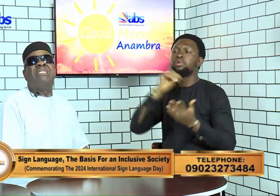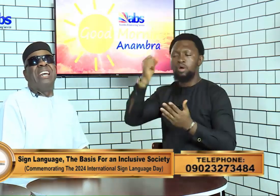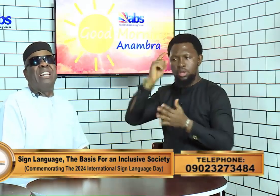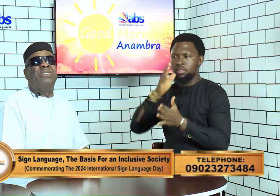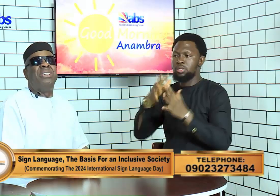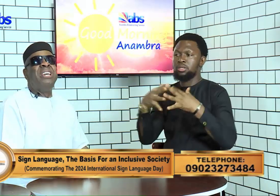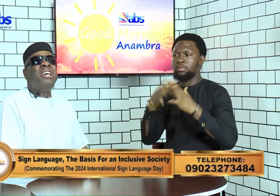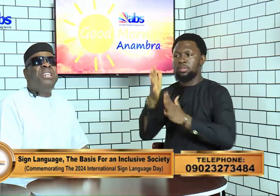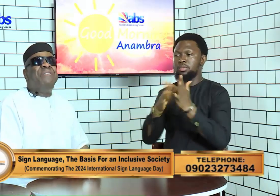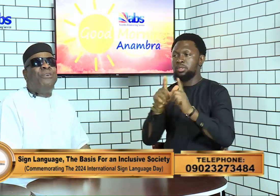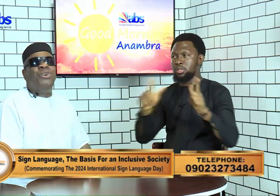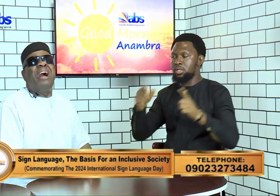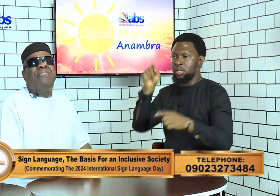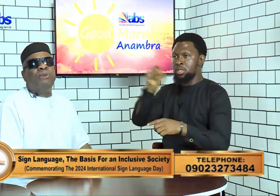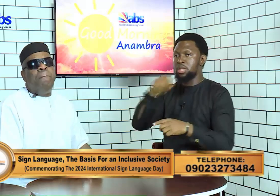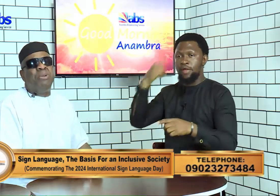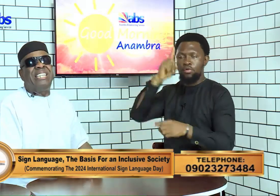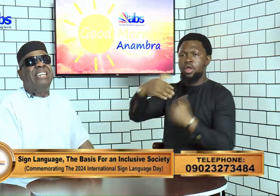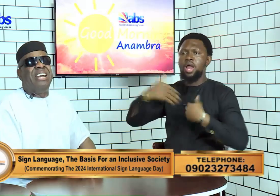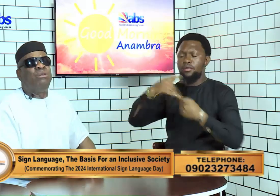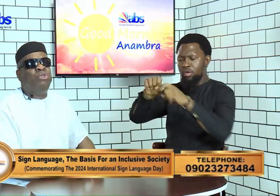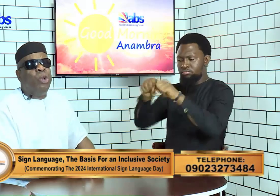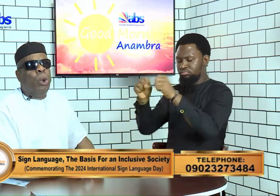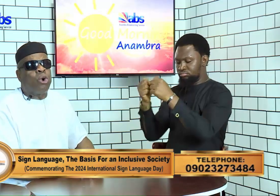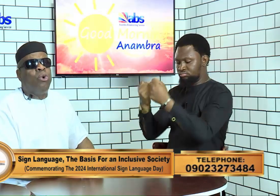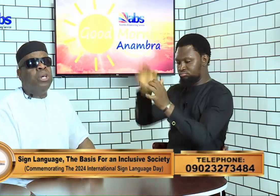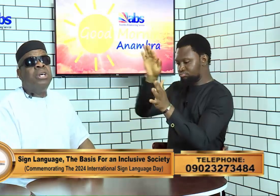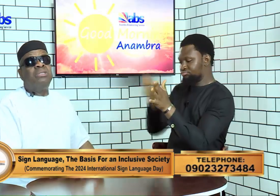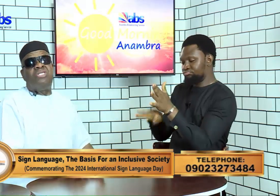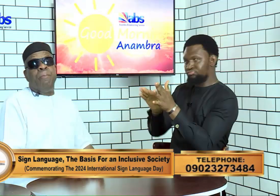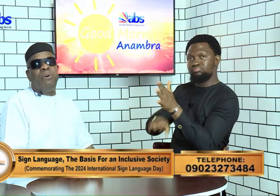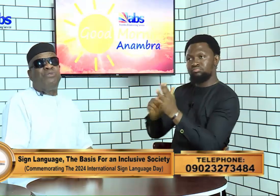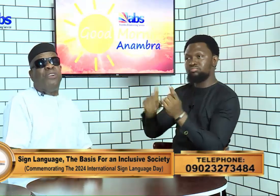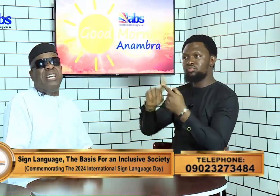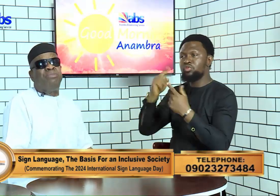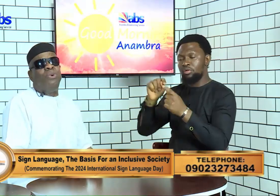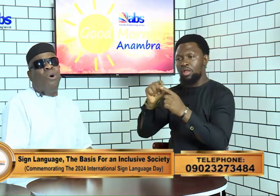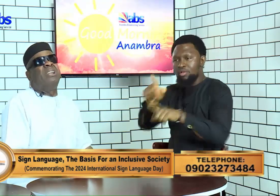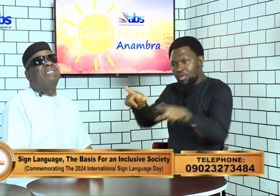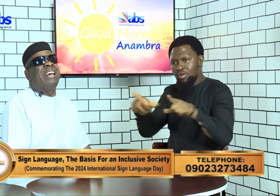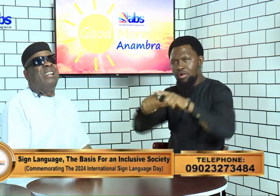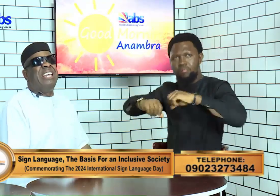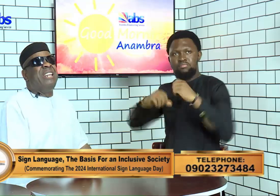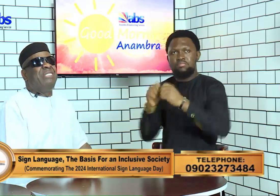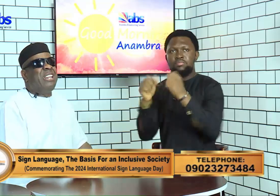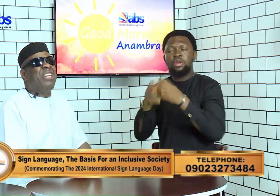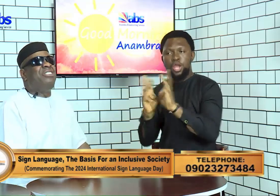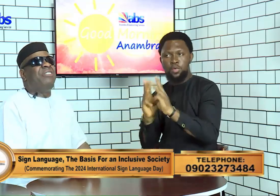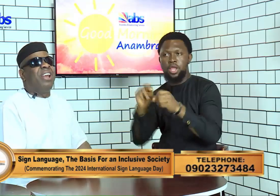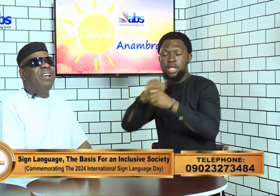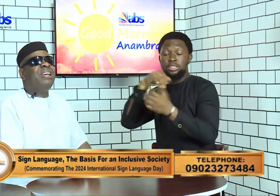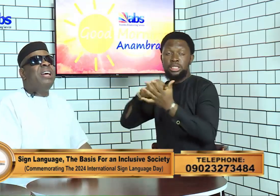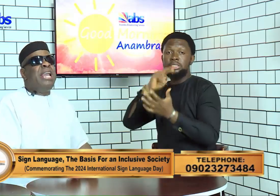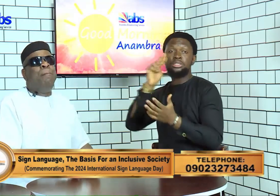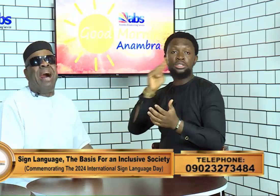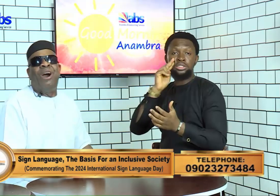American Sign Language. Therefore, you have to break it down to the local symbols for them to understand. It is in